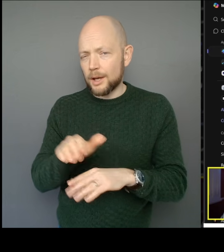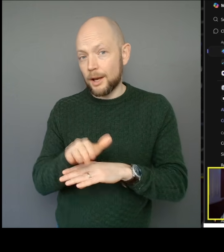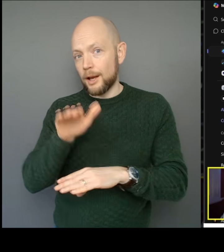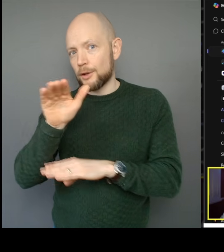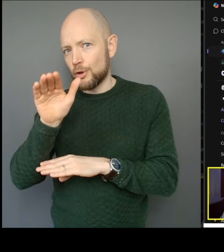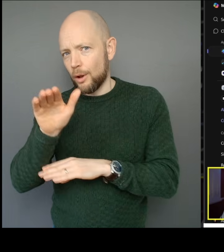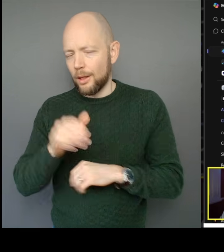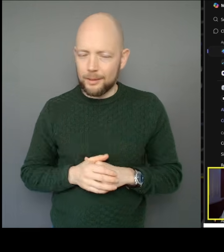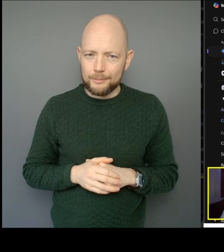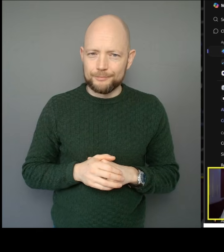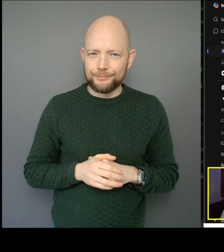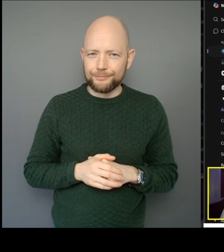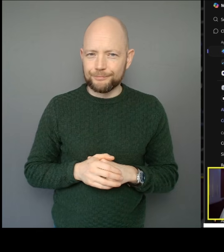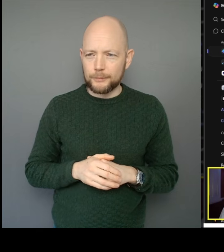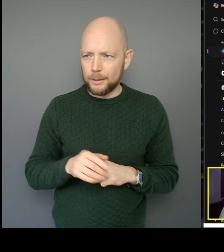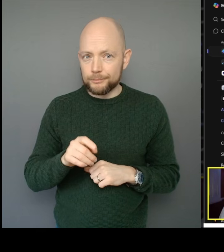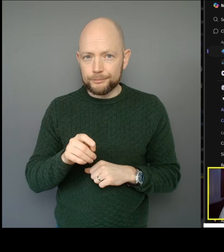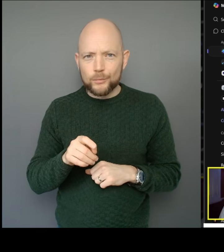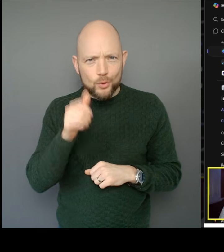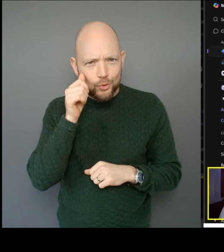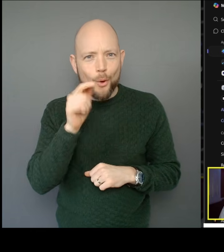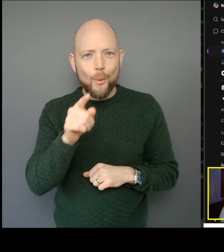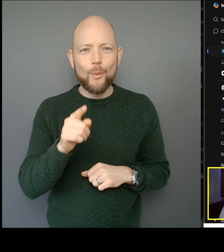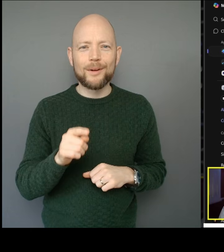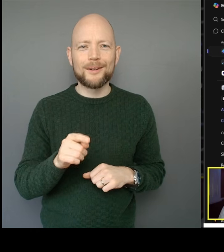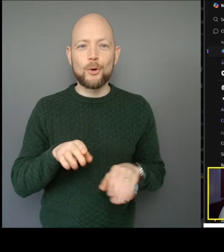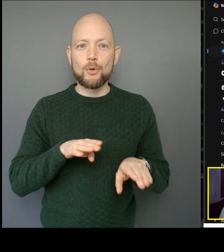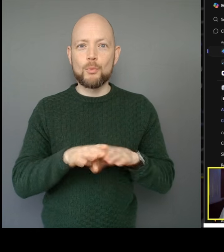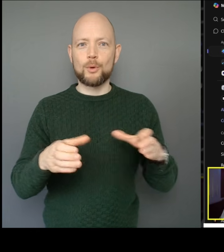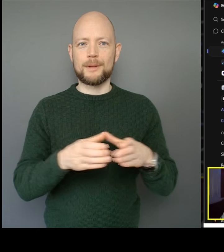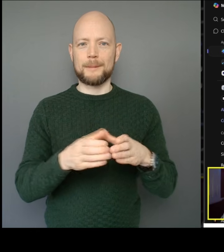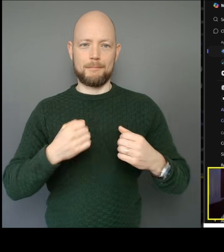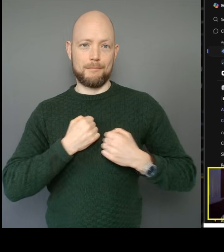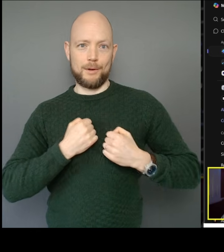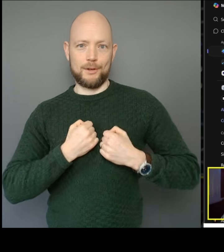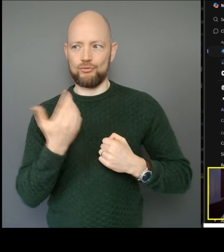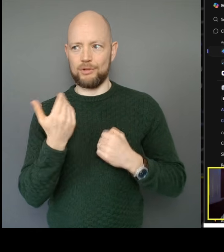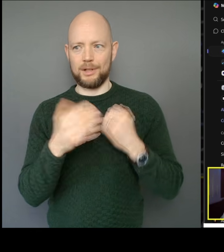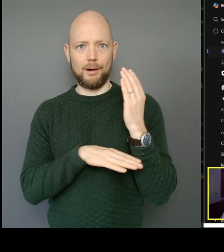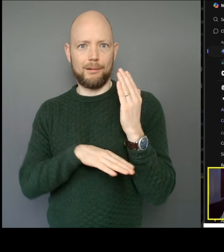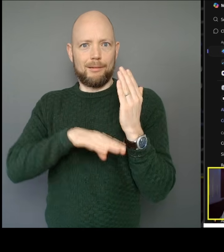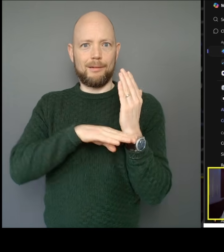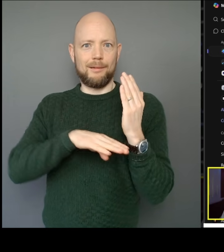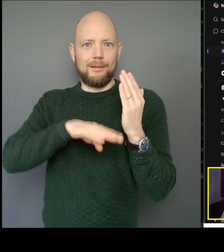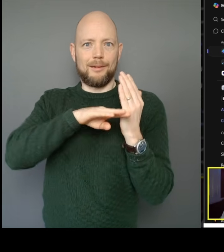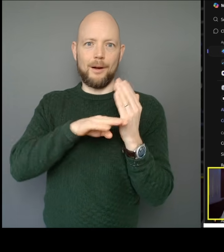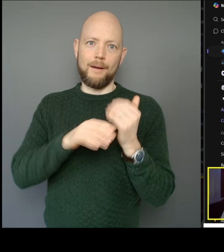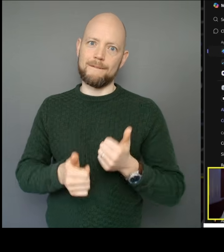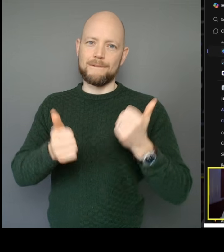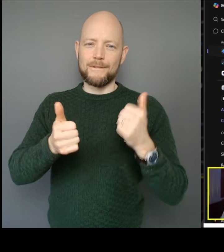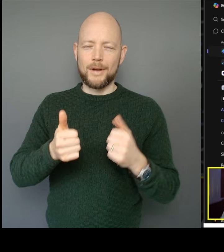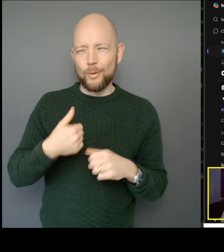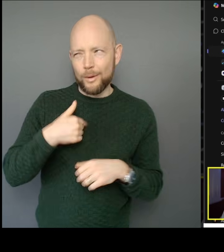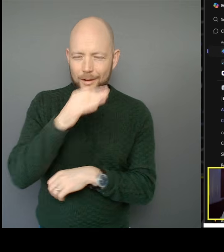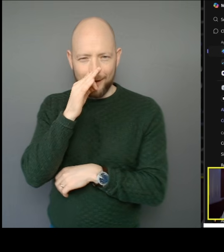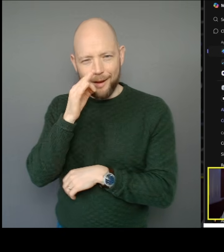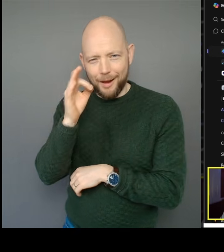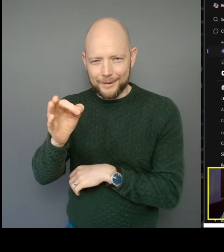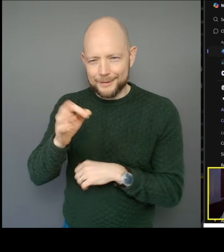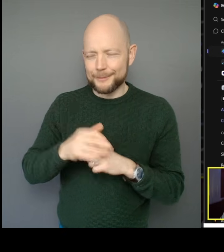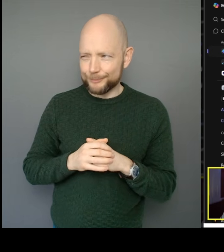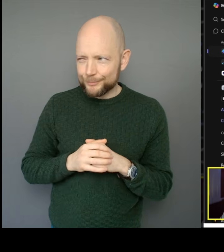are aware, but right now the Blue Jays are actually in the World Series, which is awesome. So here's a little question from a